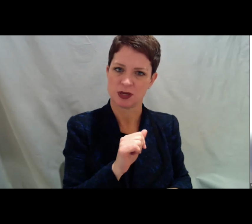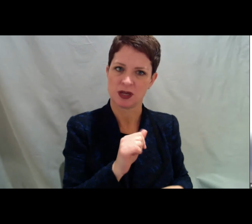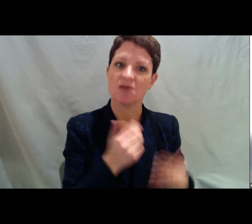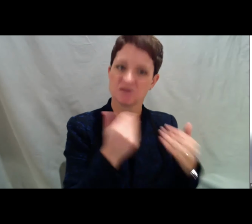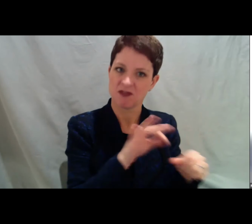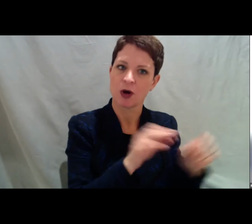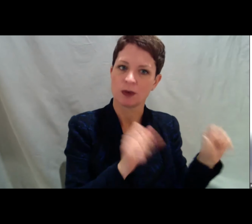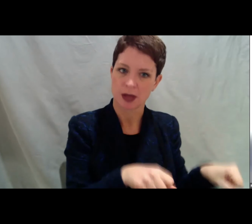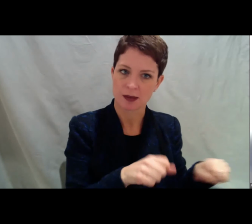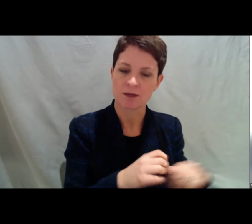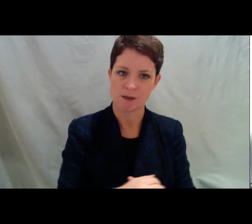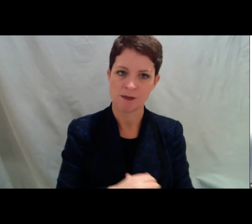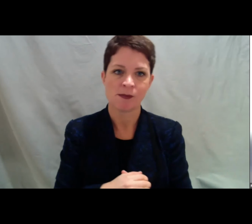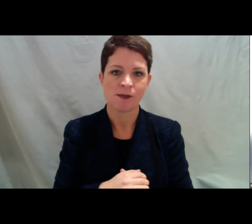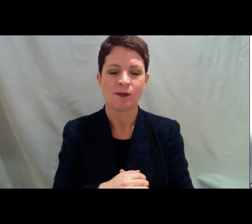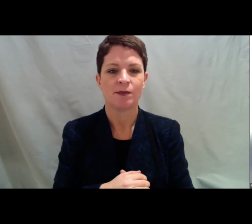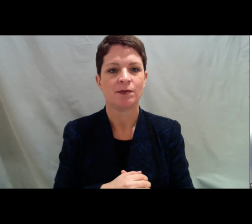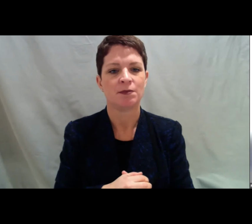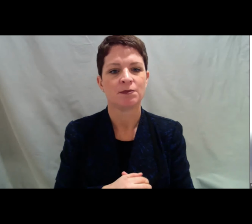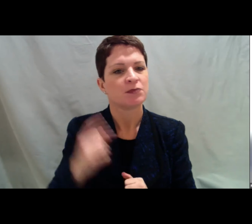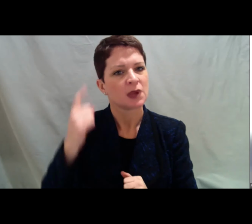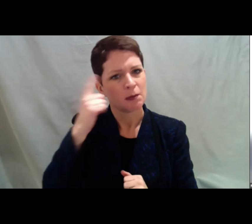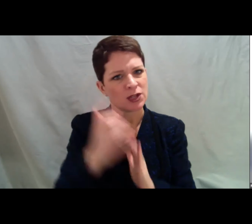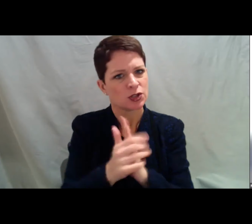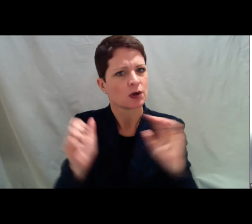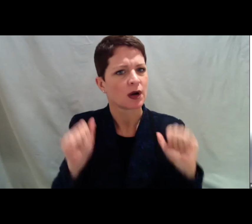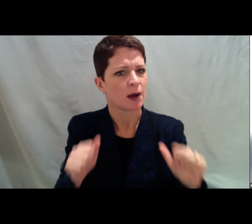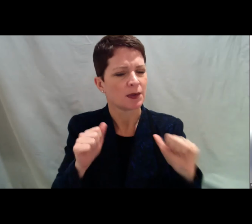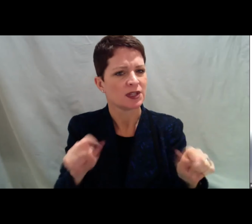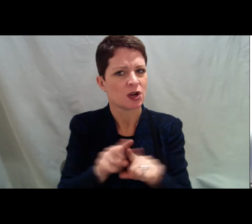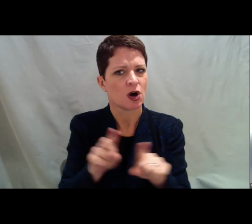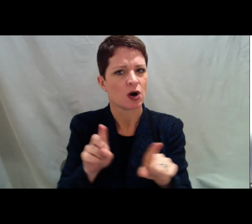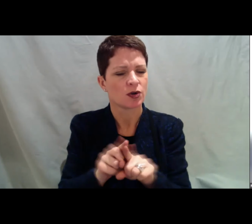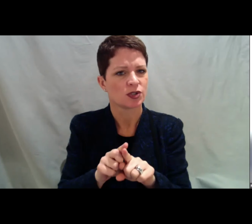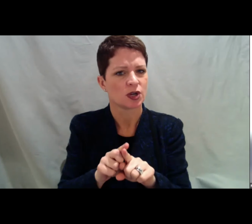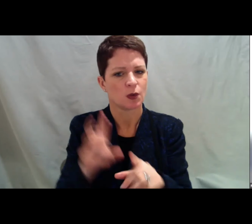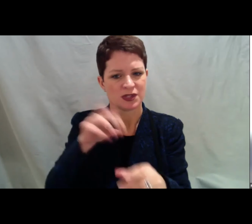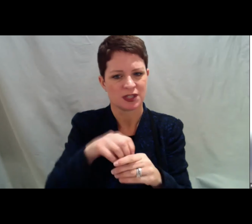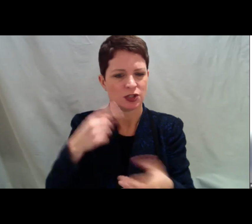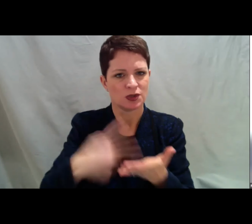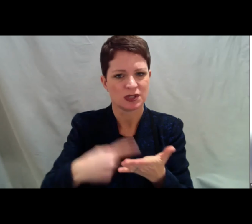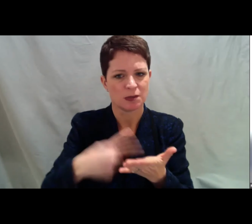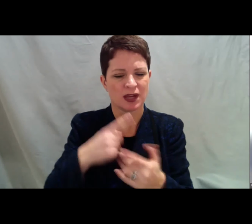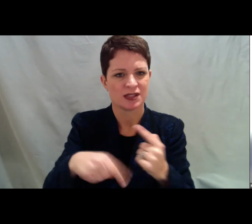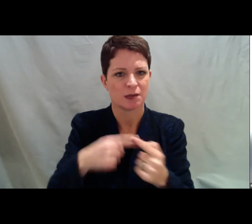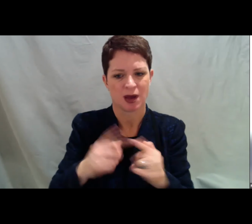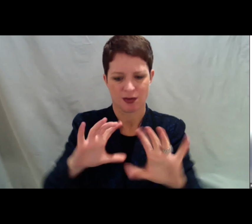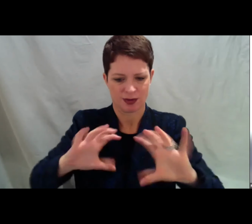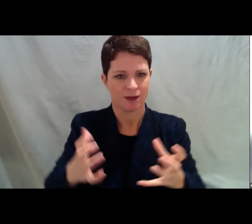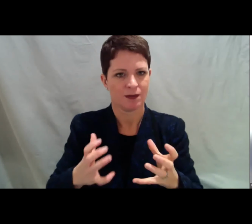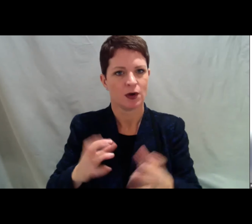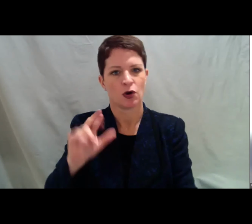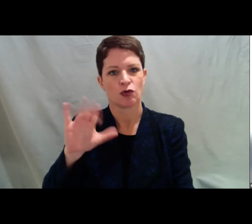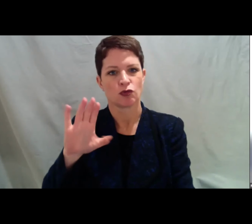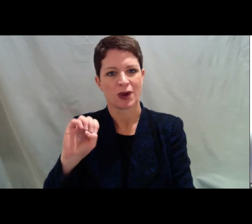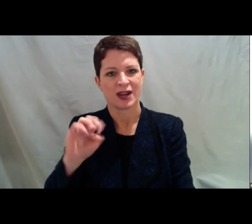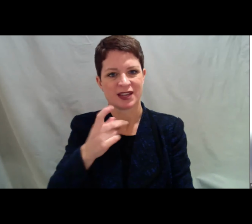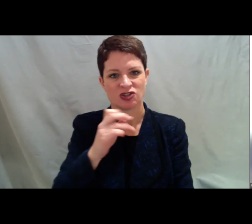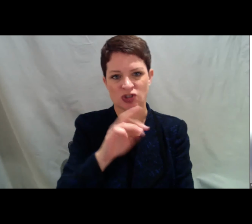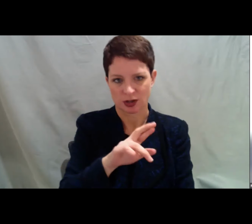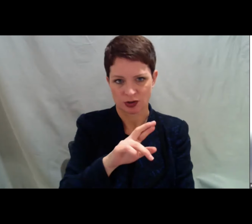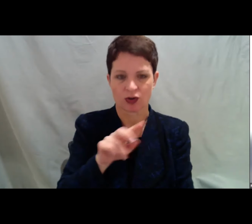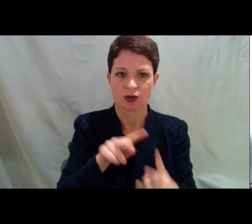vote. Mental competency also factored heavily into debates about the franchise regarding race and gender.